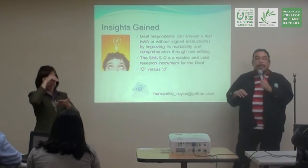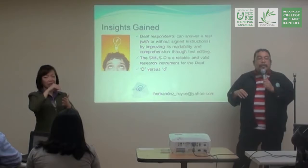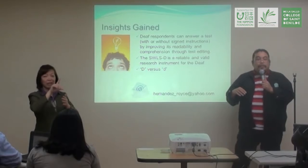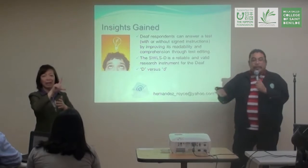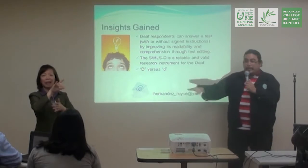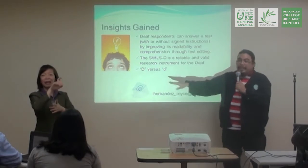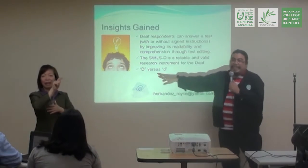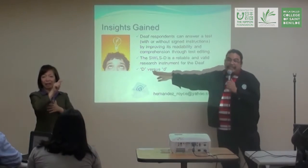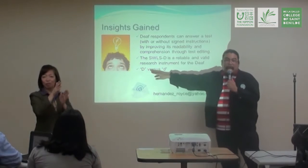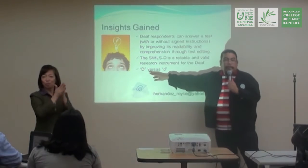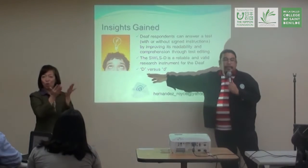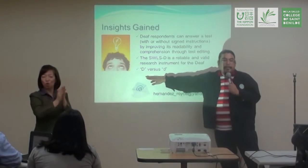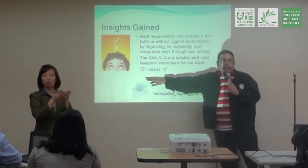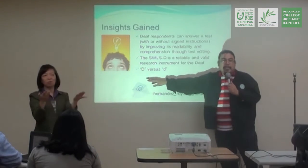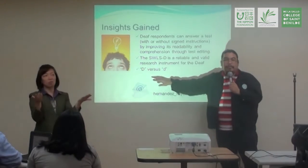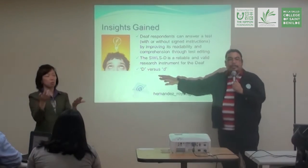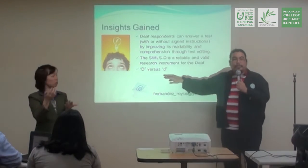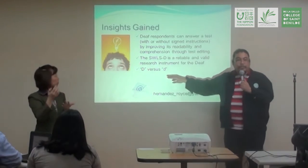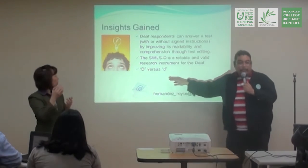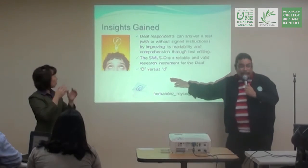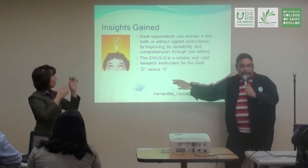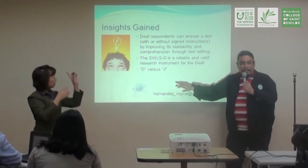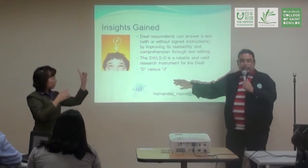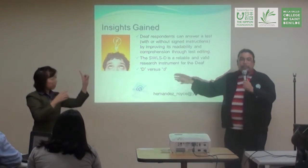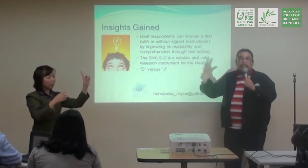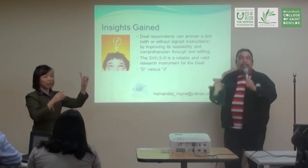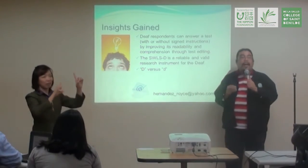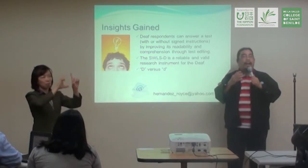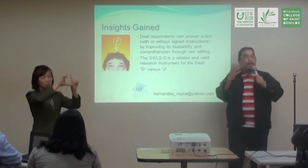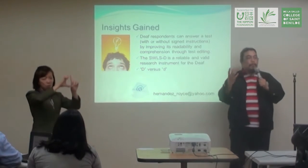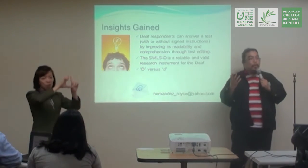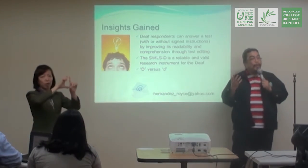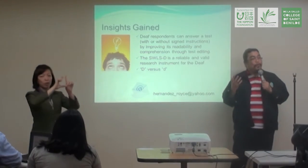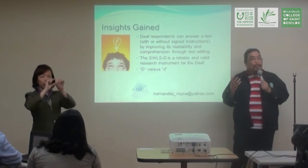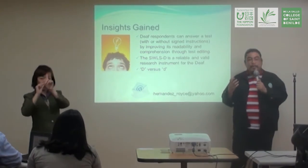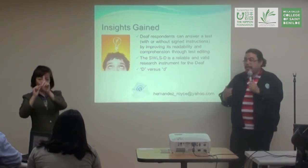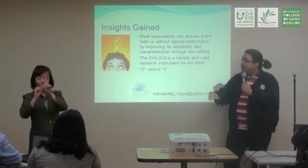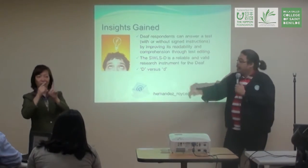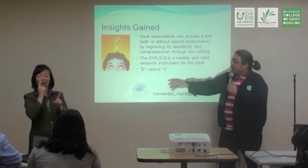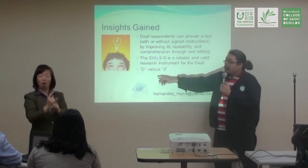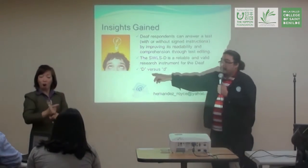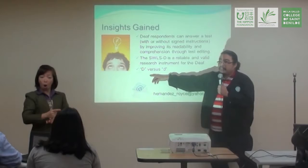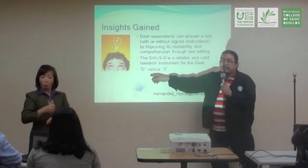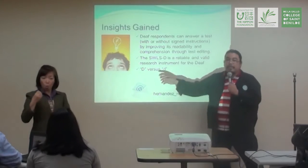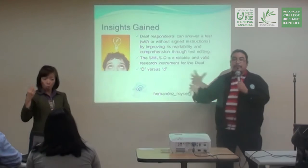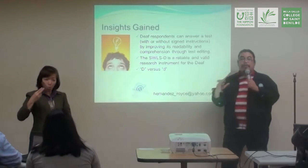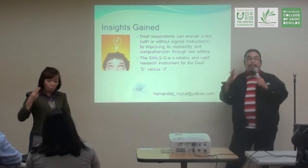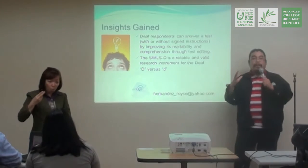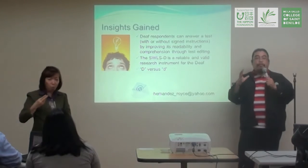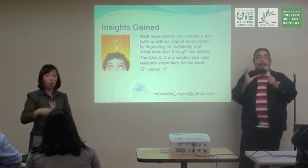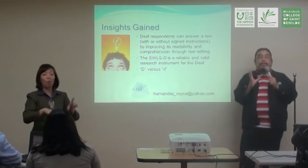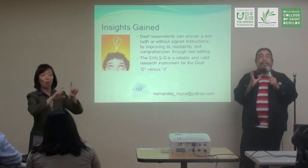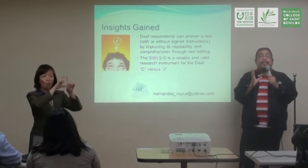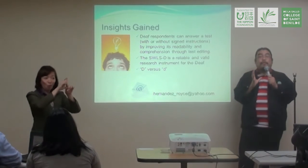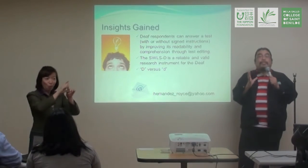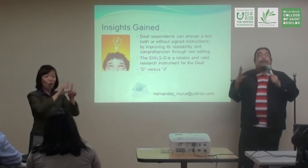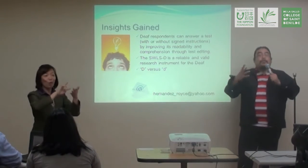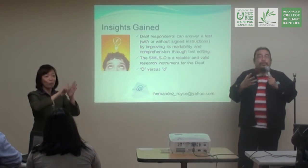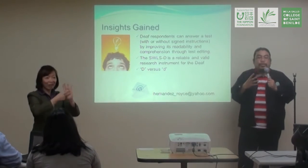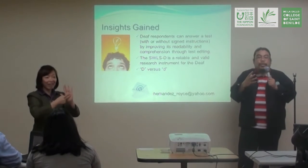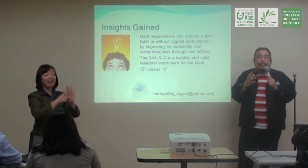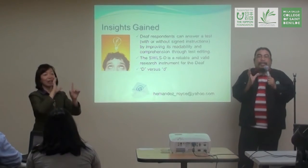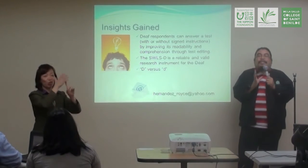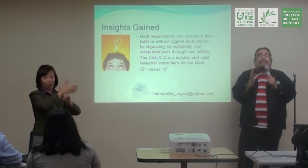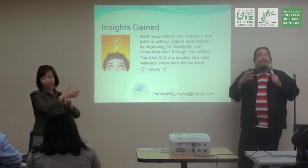of capital D versus small d. So it was an aha moment for me. Capital D for deaf, being the deaf